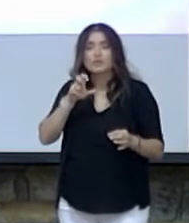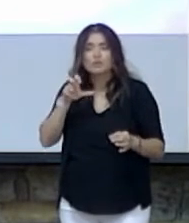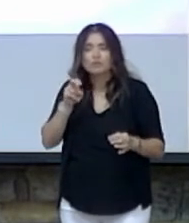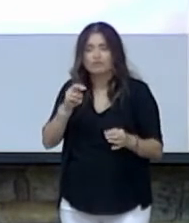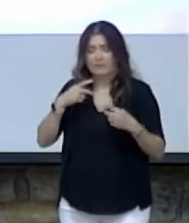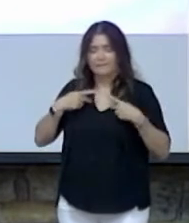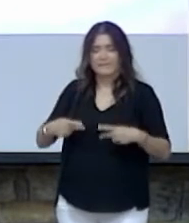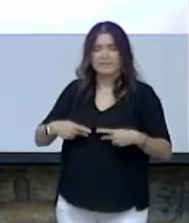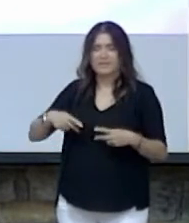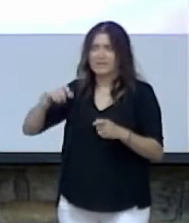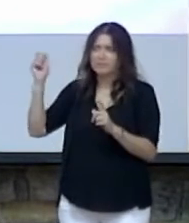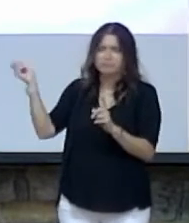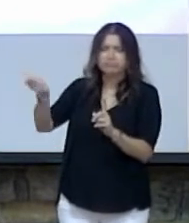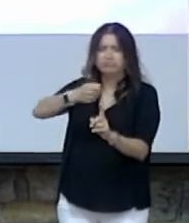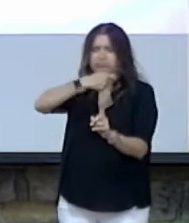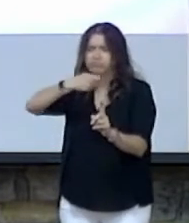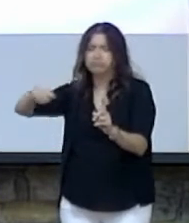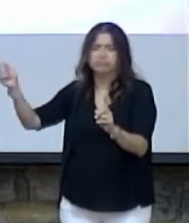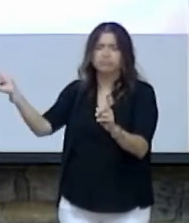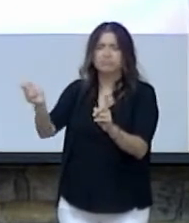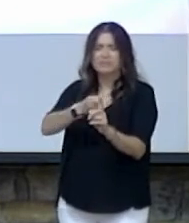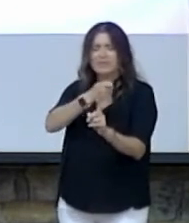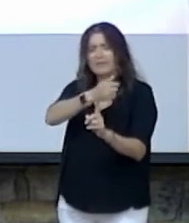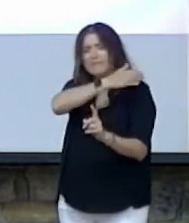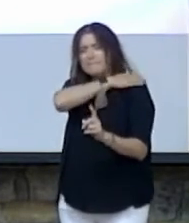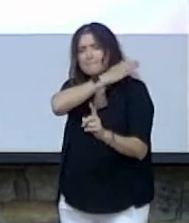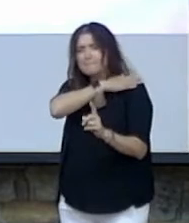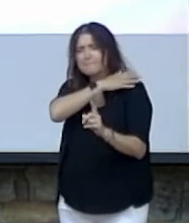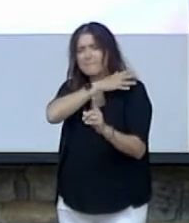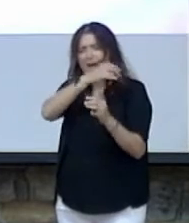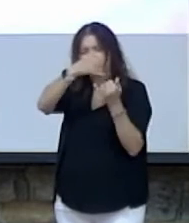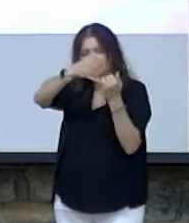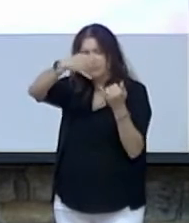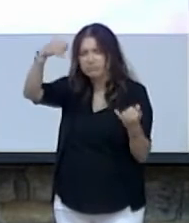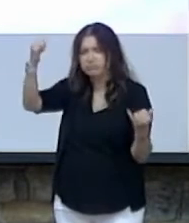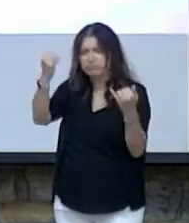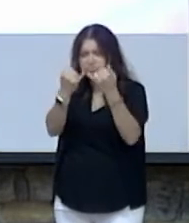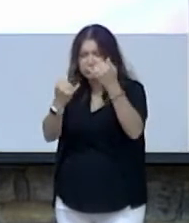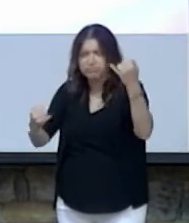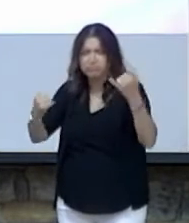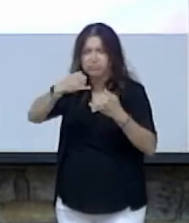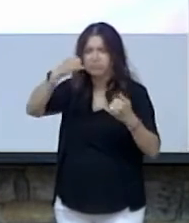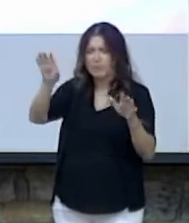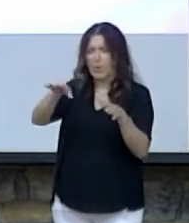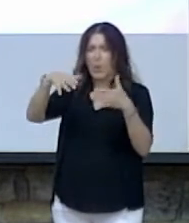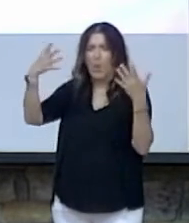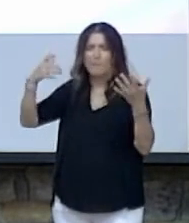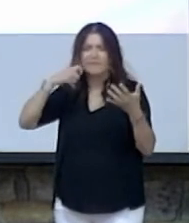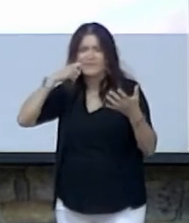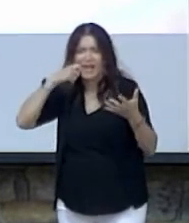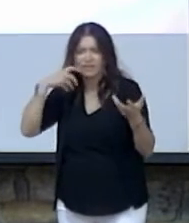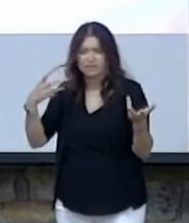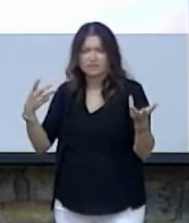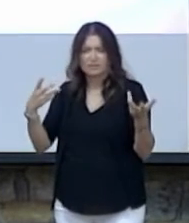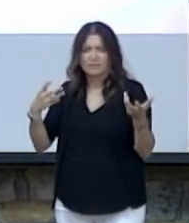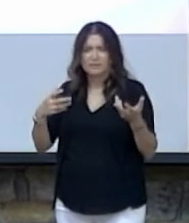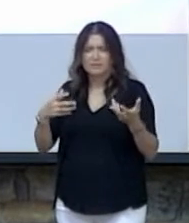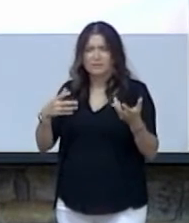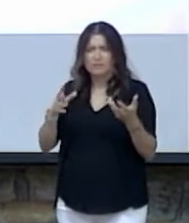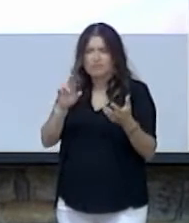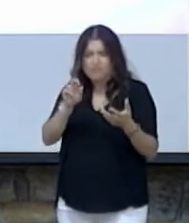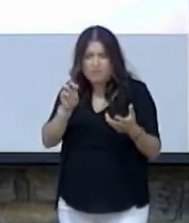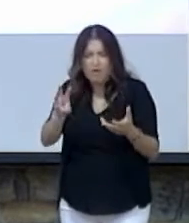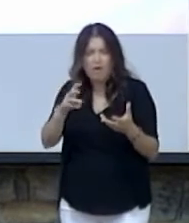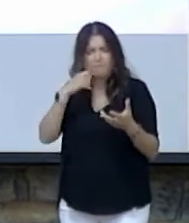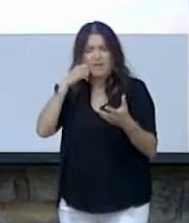that his back was nothing more than an open piece of flesh, of raw flesh. So when Jesus talks about